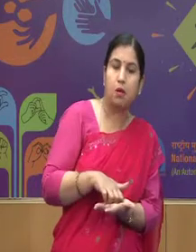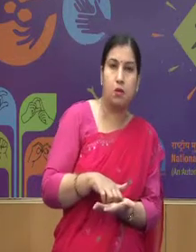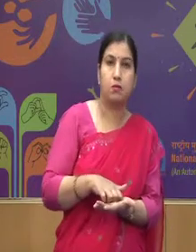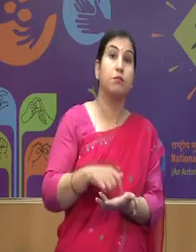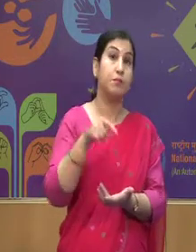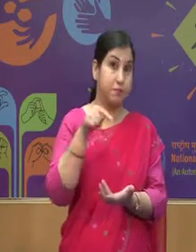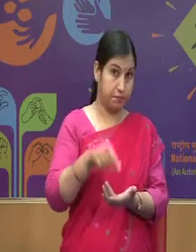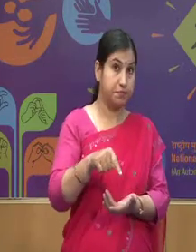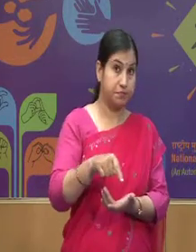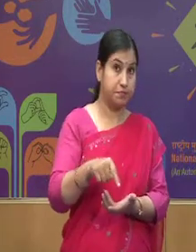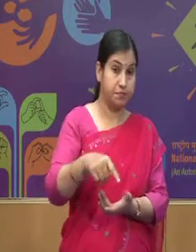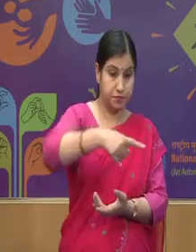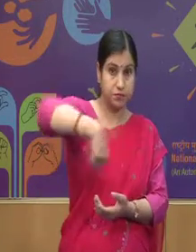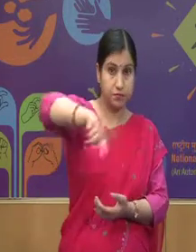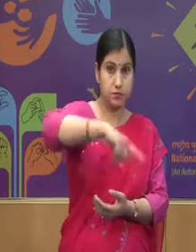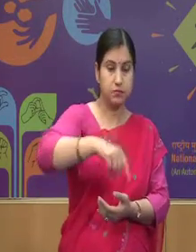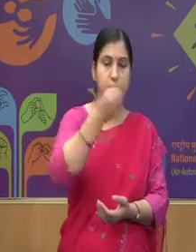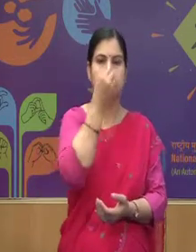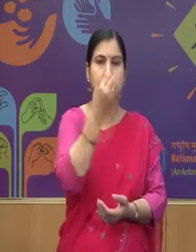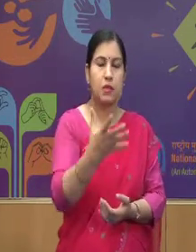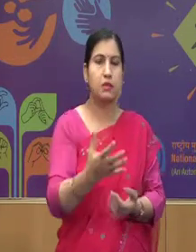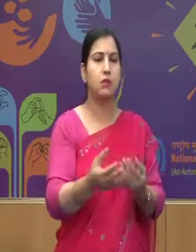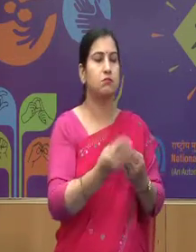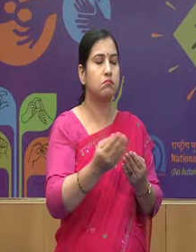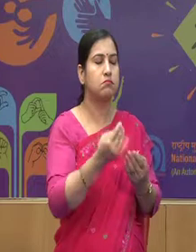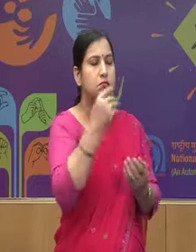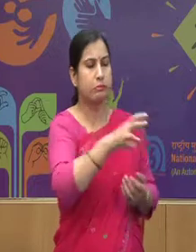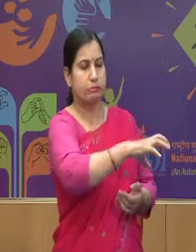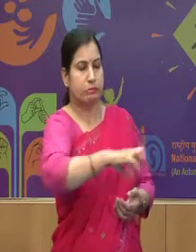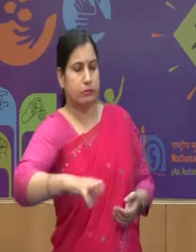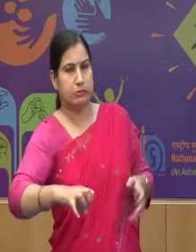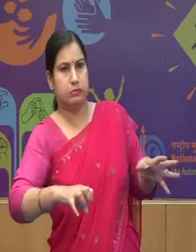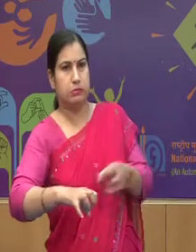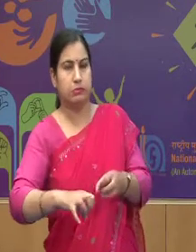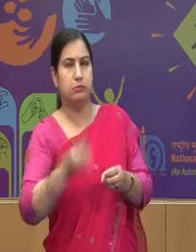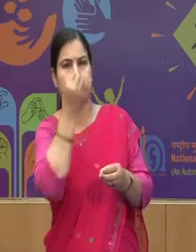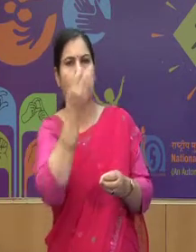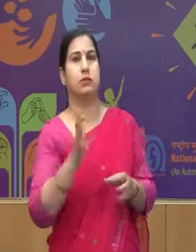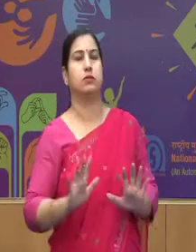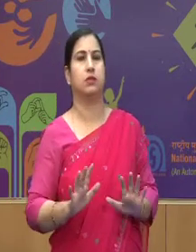Therefore, they were easily enslaved by the European powers.